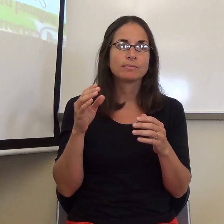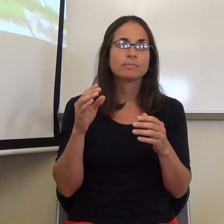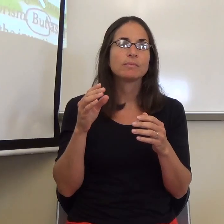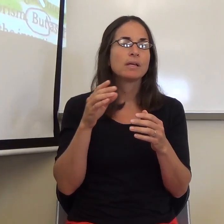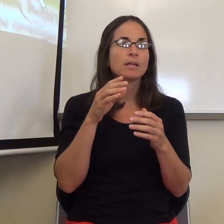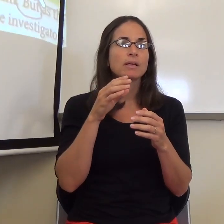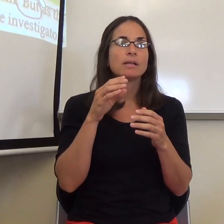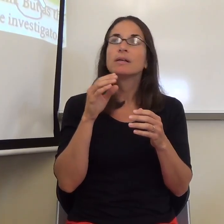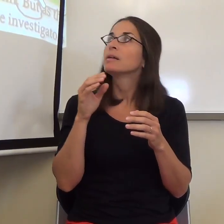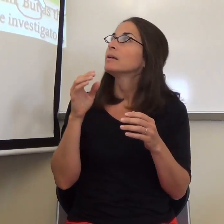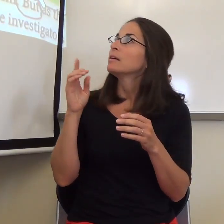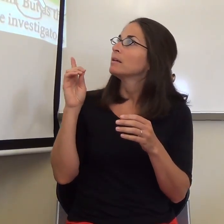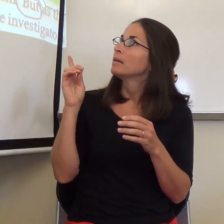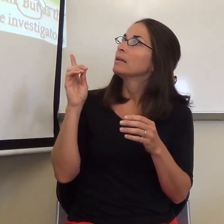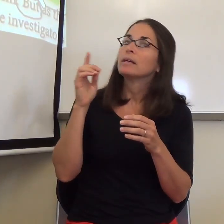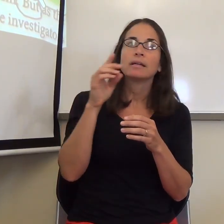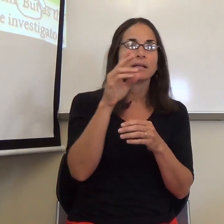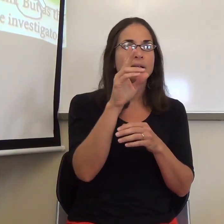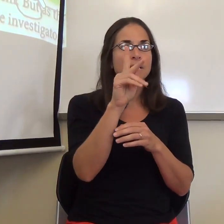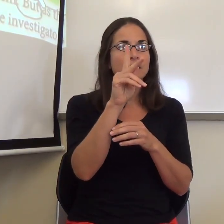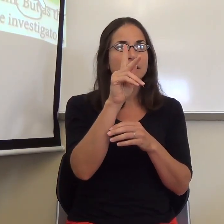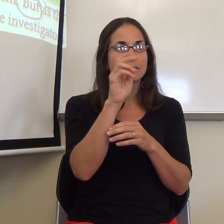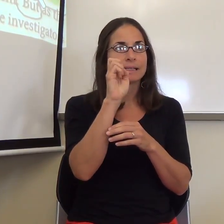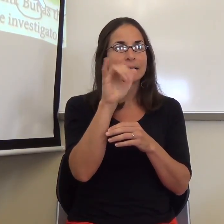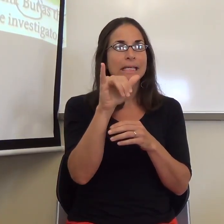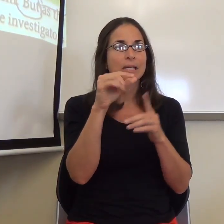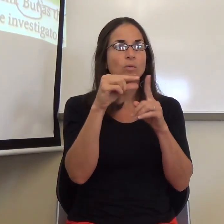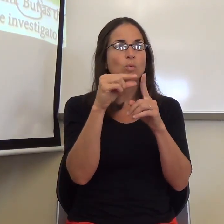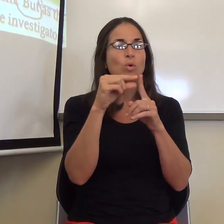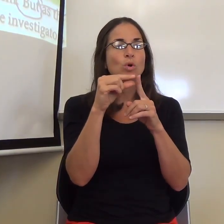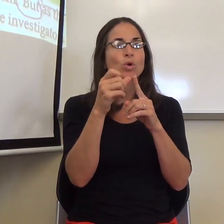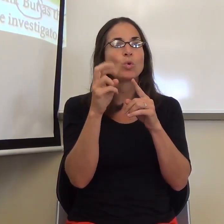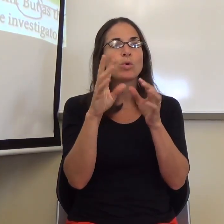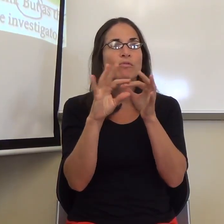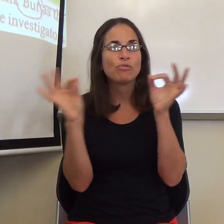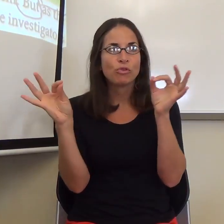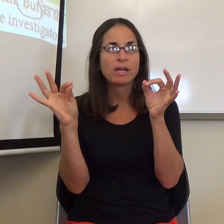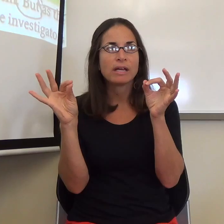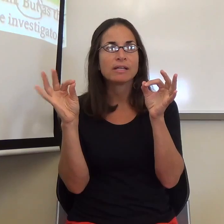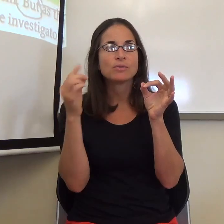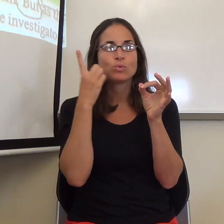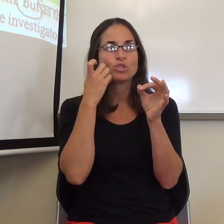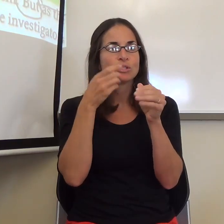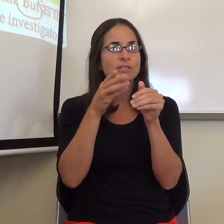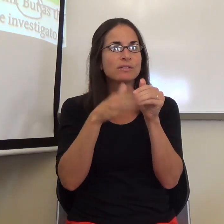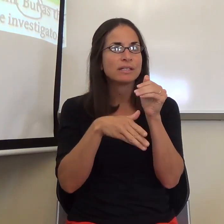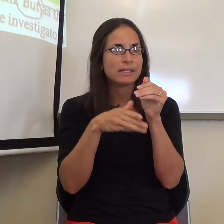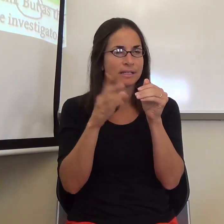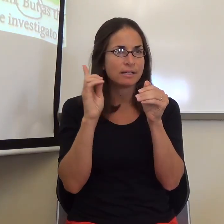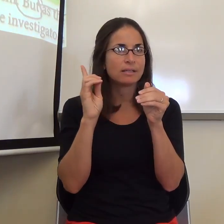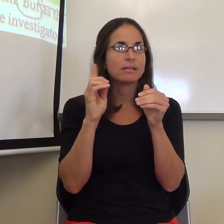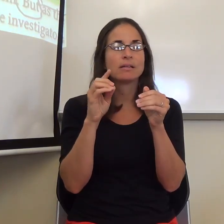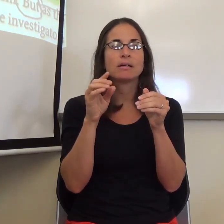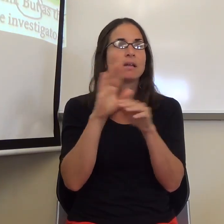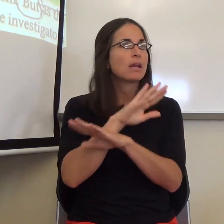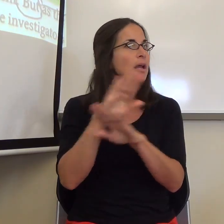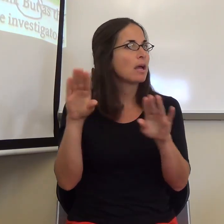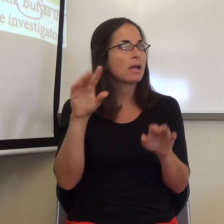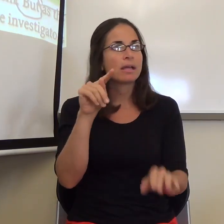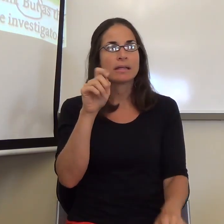Look for key words or phrases. Okay, plane, not terrorism, as we might have first